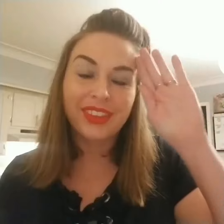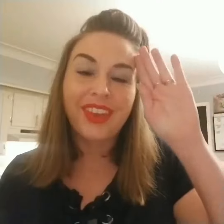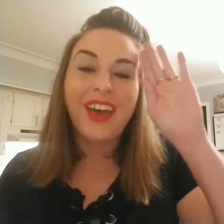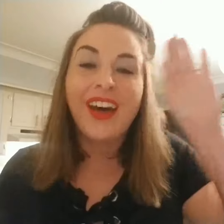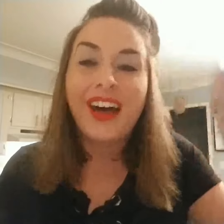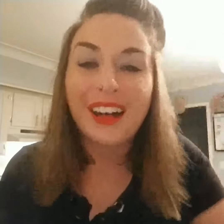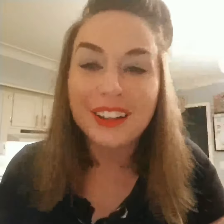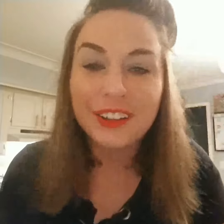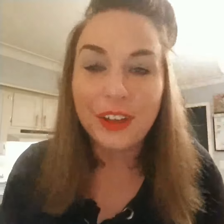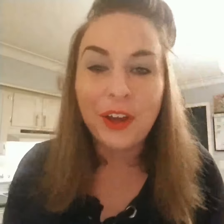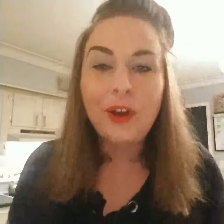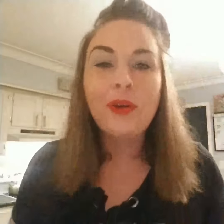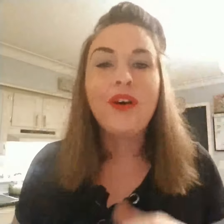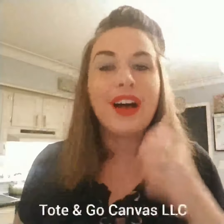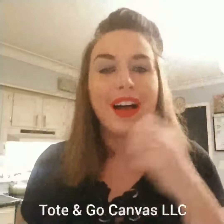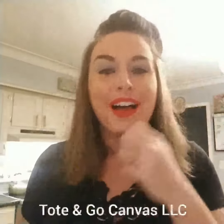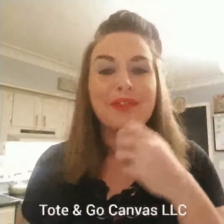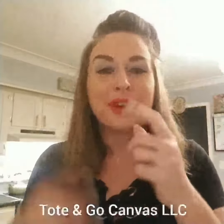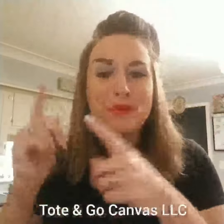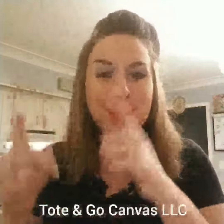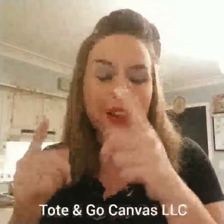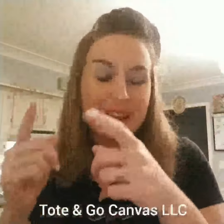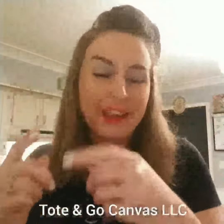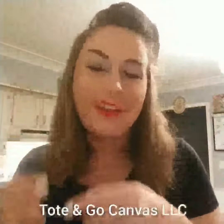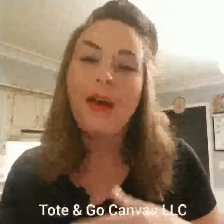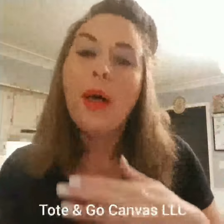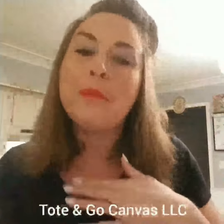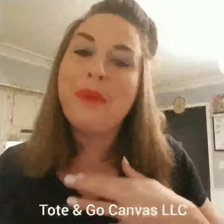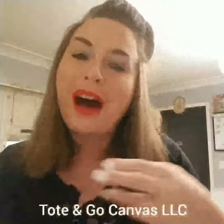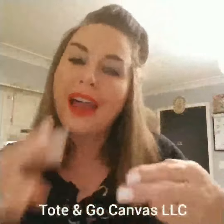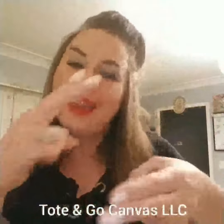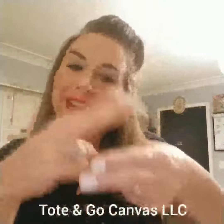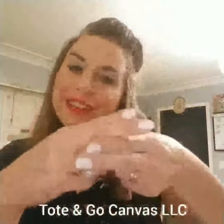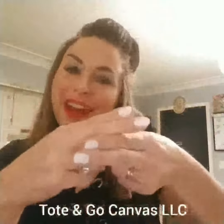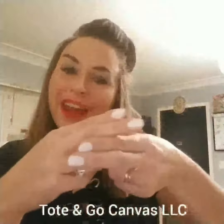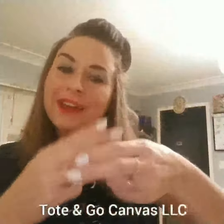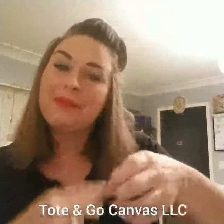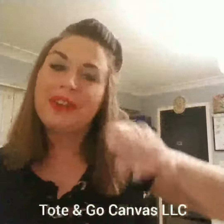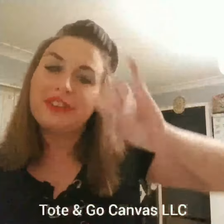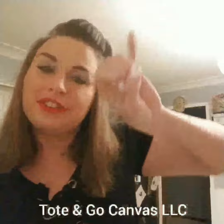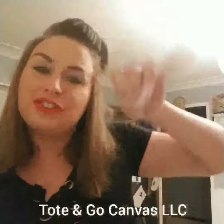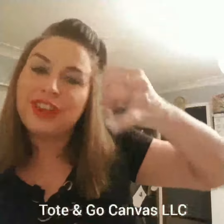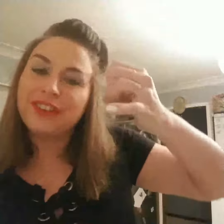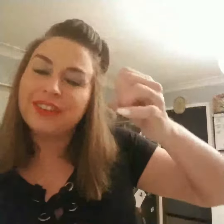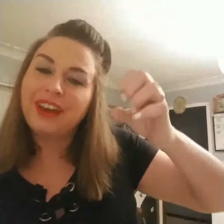hello everybody my name is Jessica